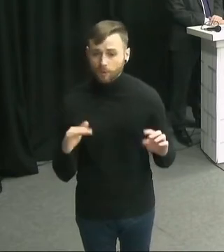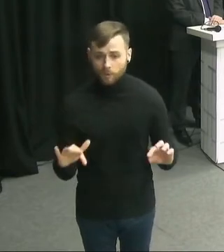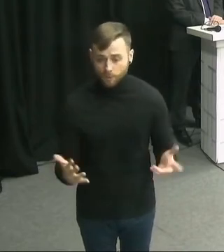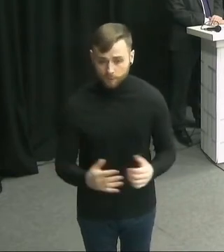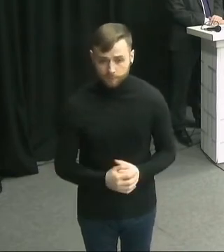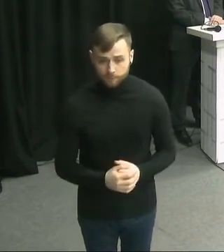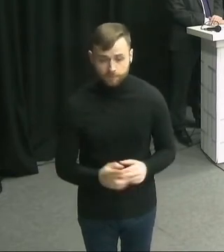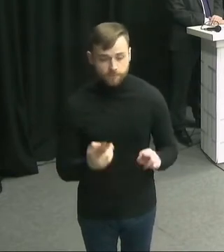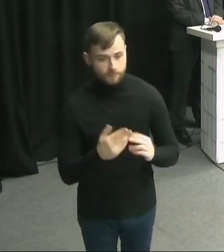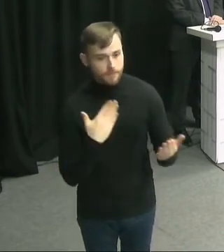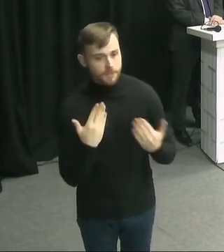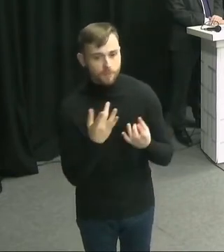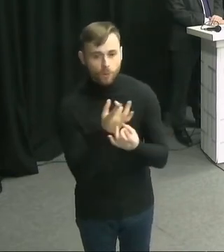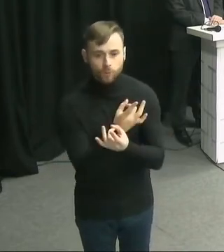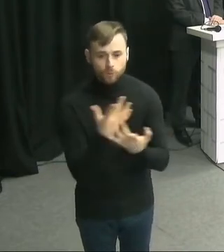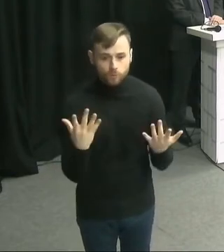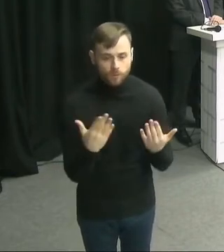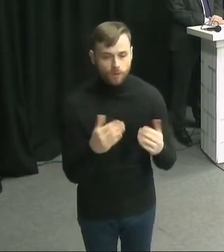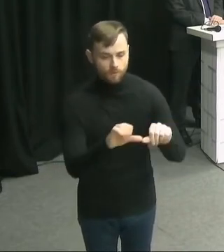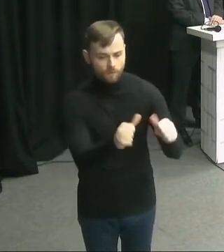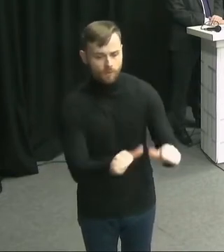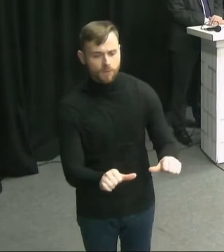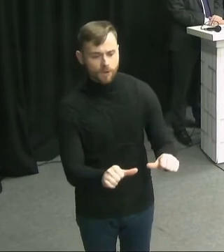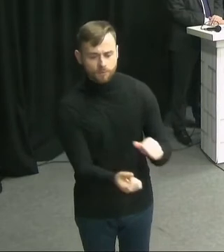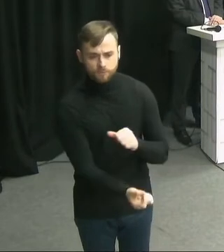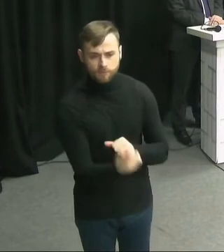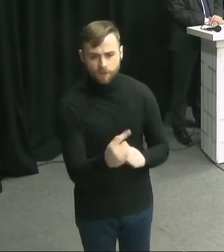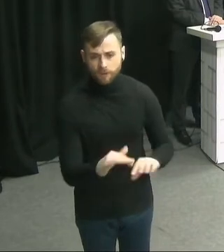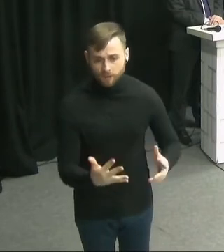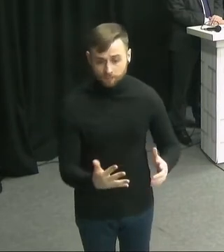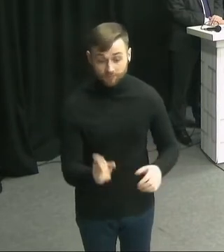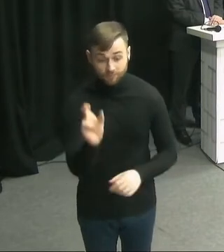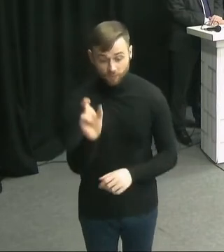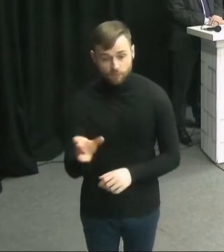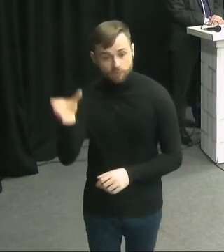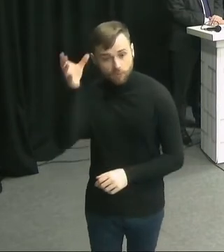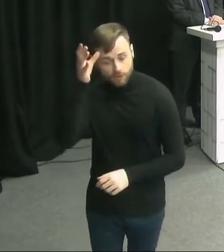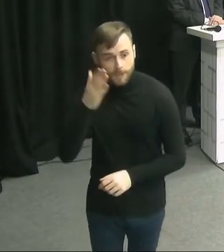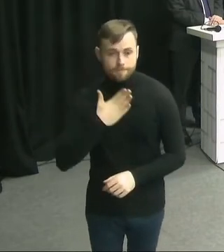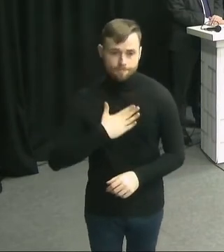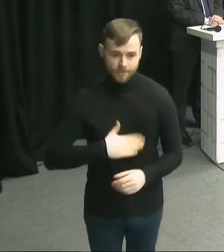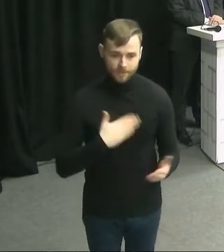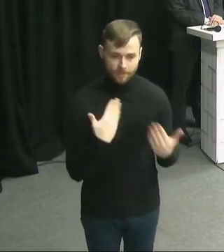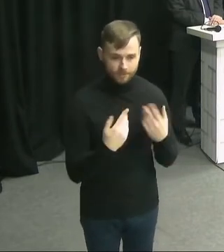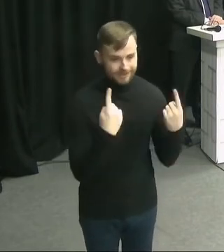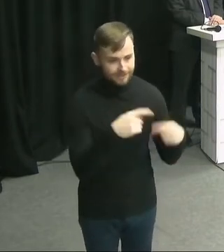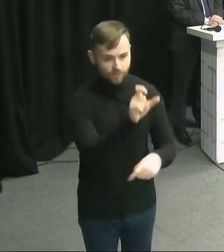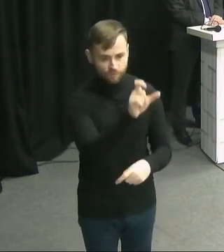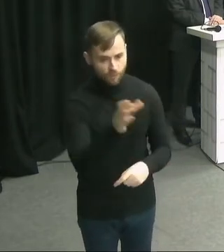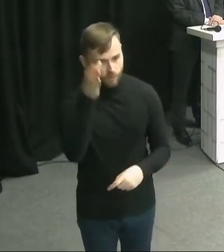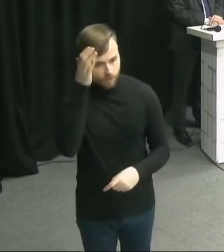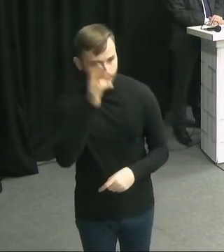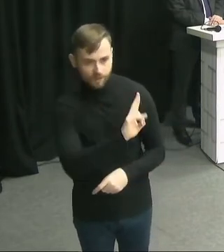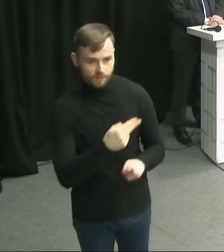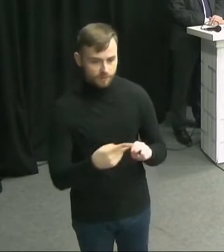people like to communicate with other smart people. So we can take advantage of this